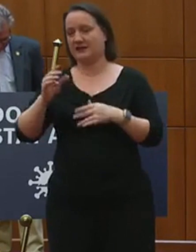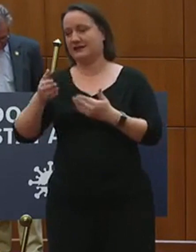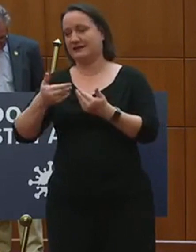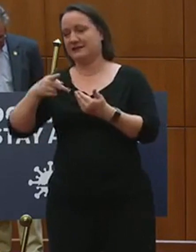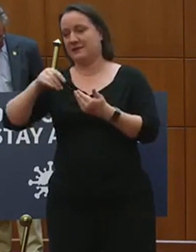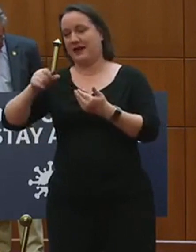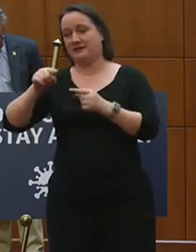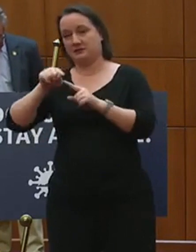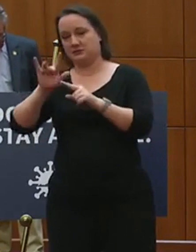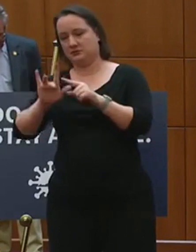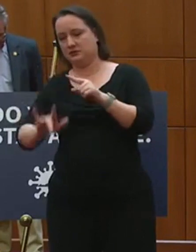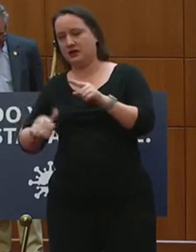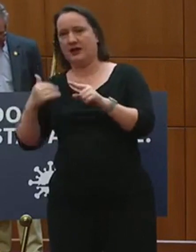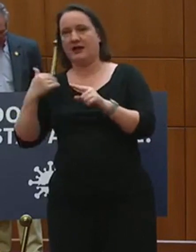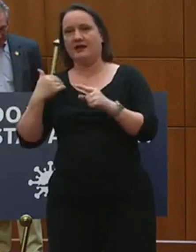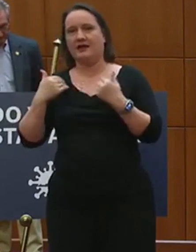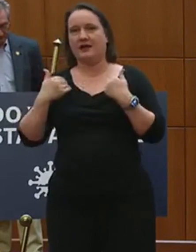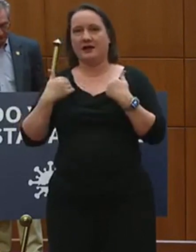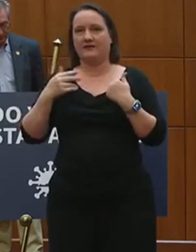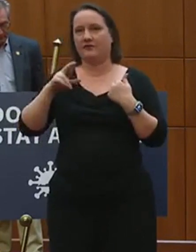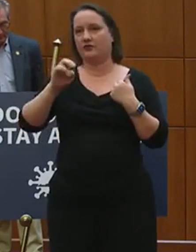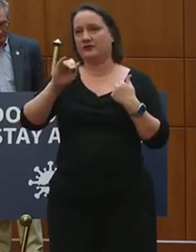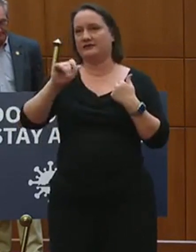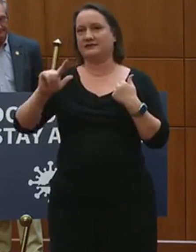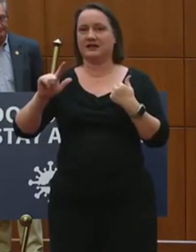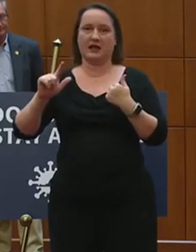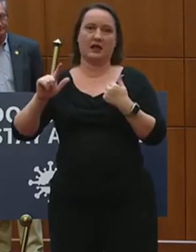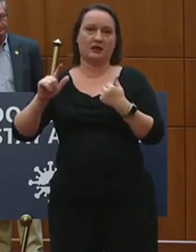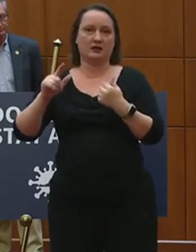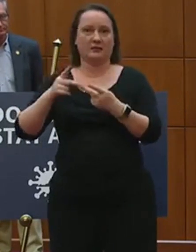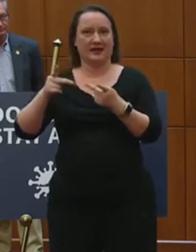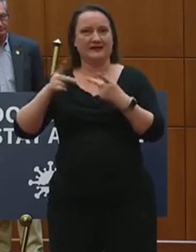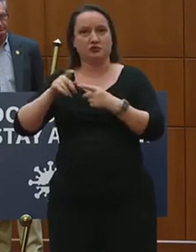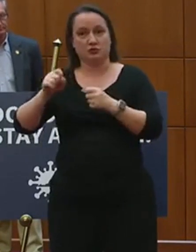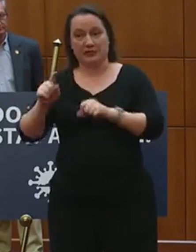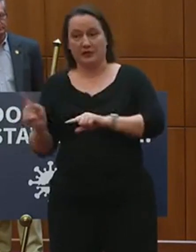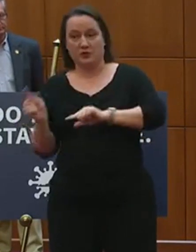retail establishments and grocery stores that you can actually go and pick one up.